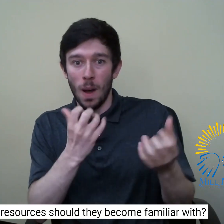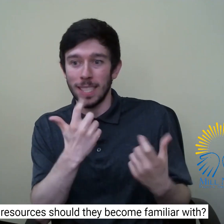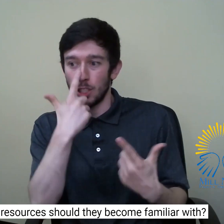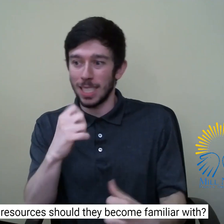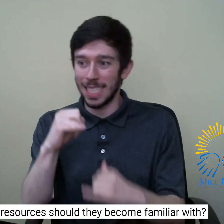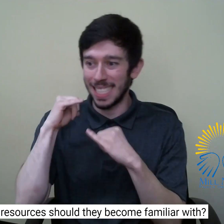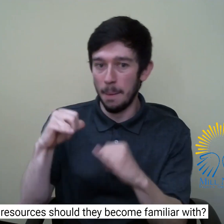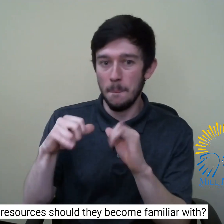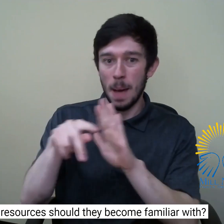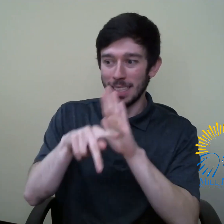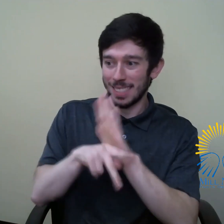familiar with?